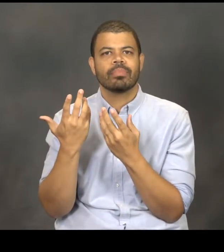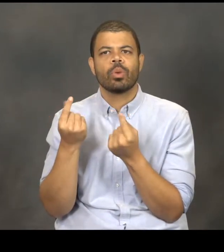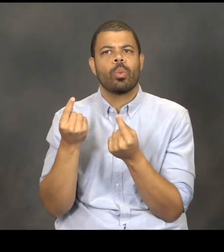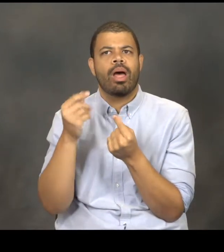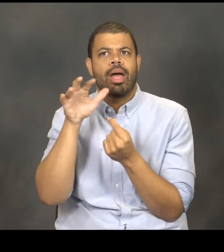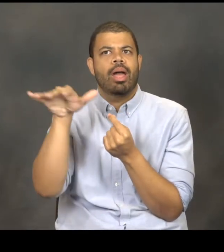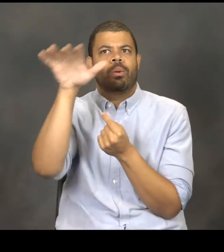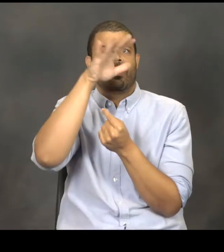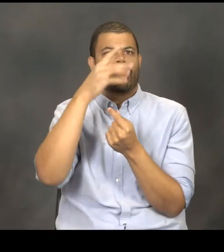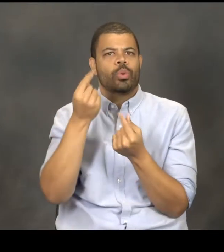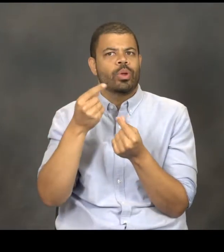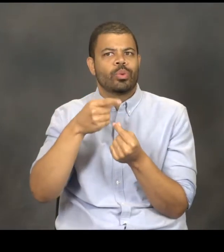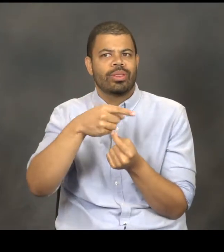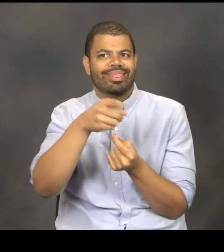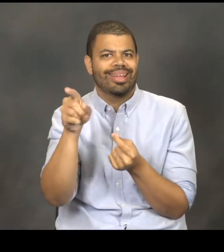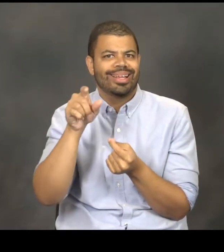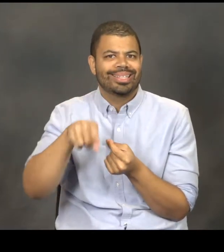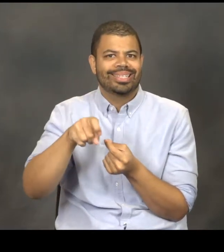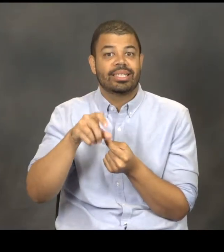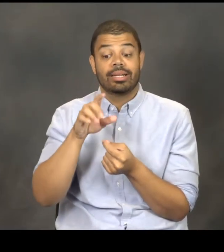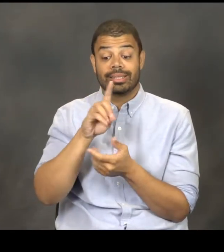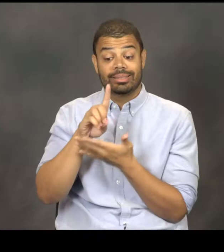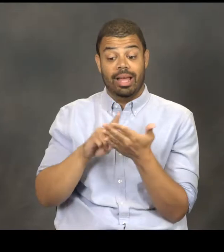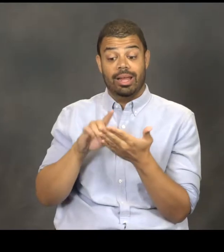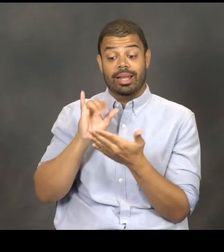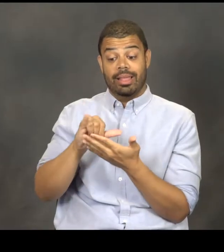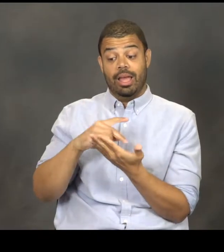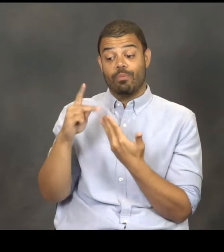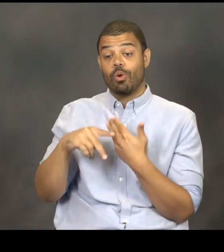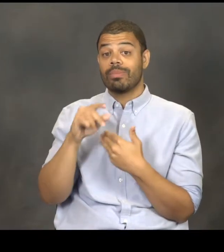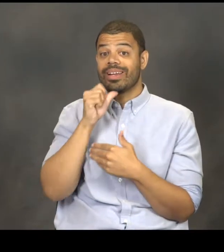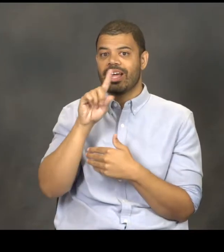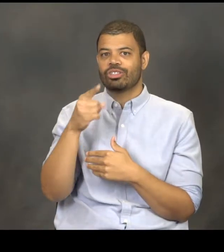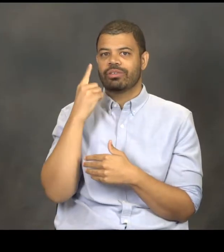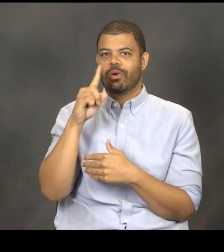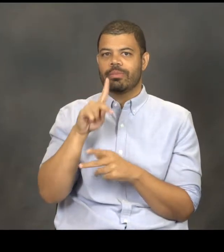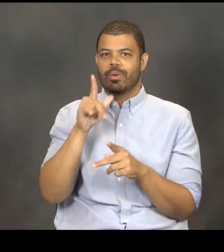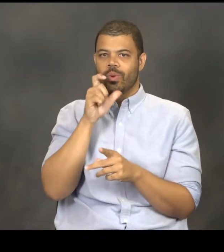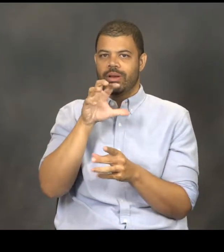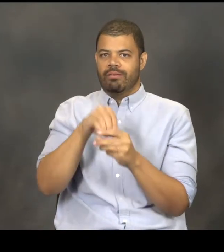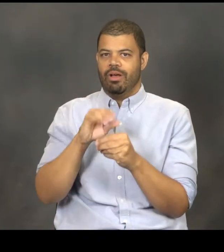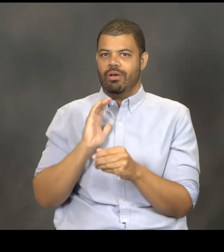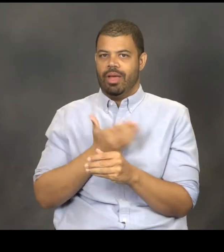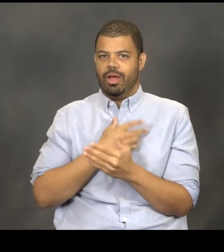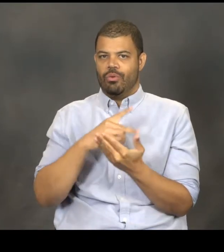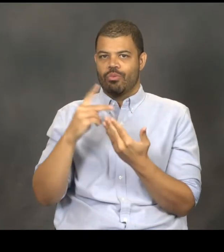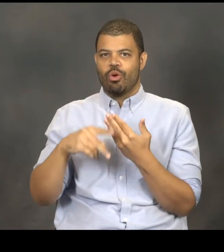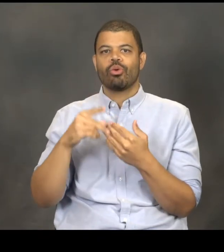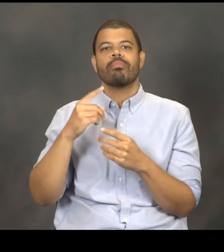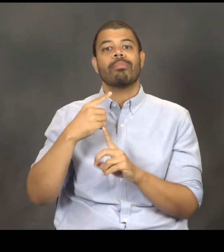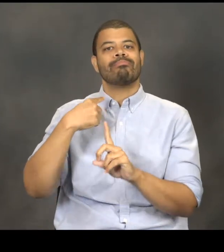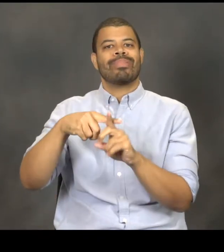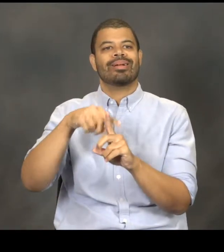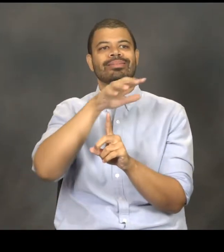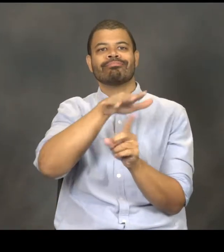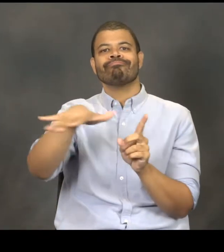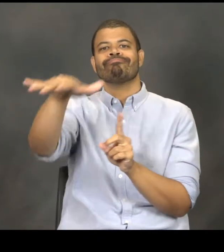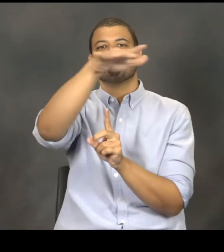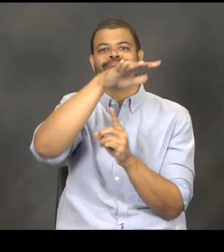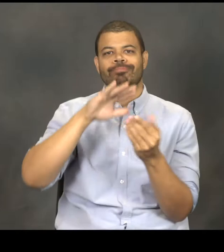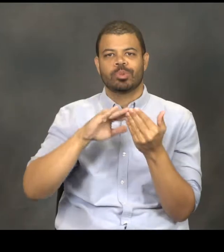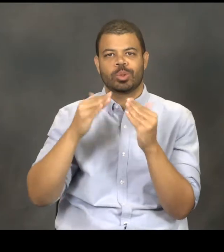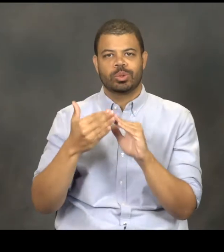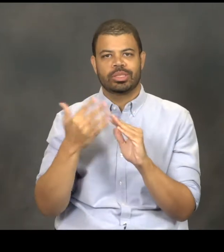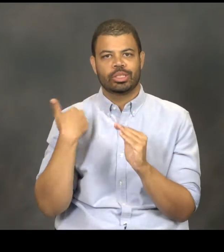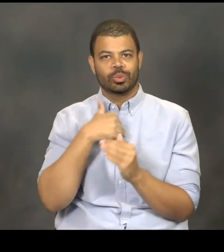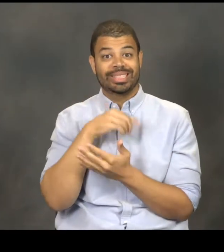there? And designing a program not just for our participants. I want to make sure that it's available to the community at large. So trying to